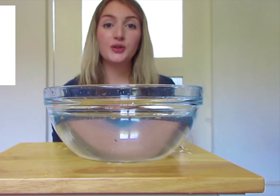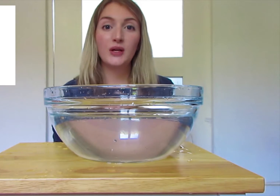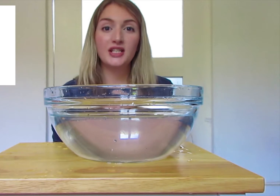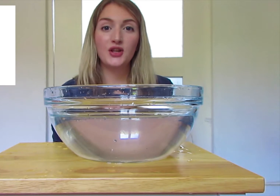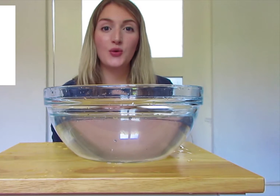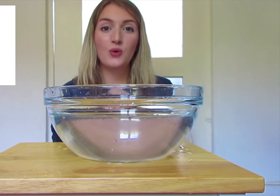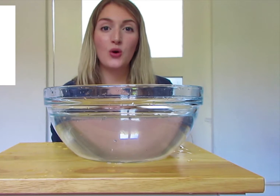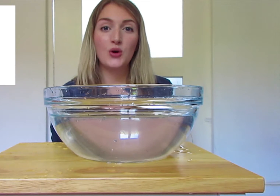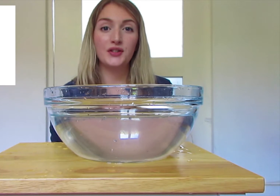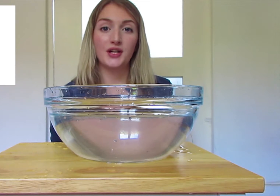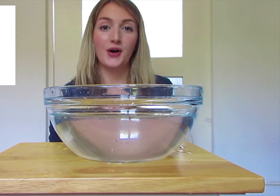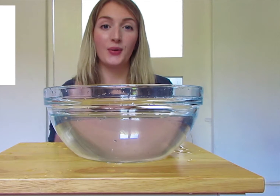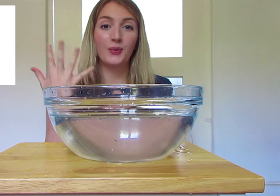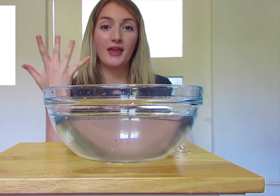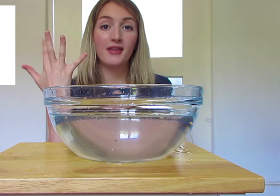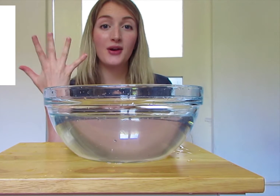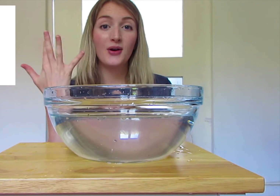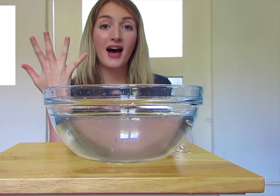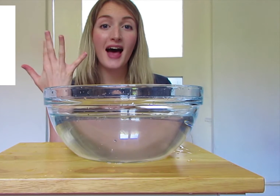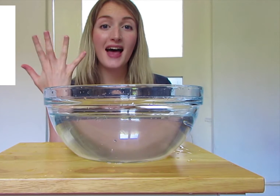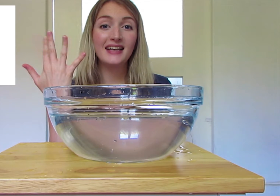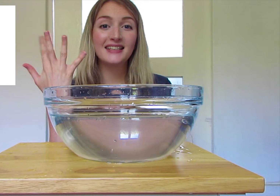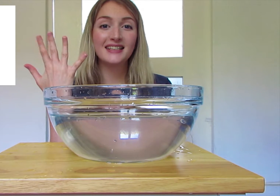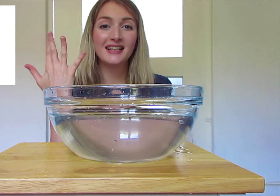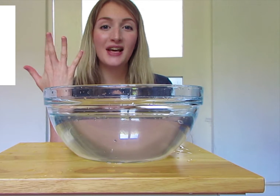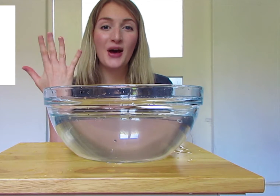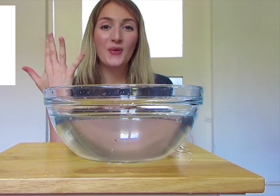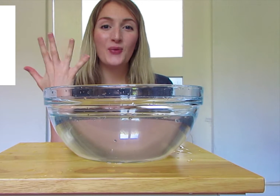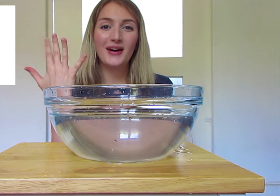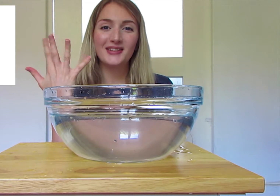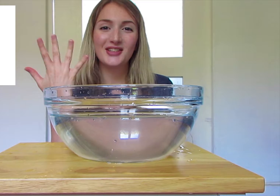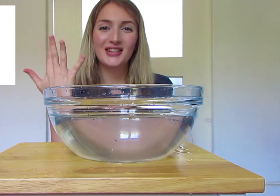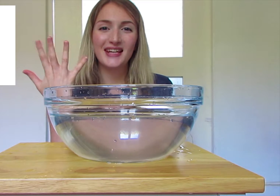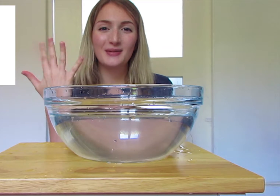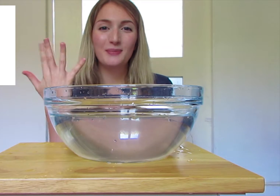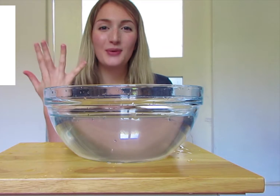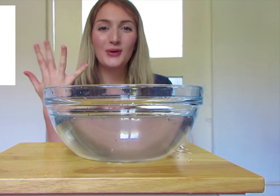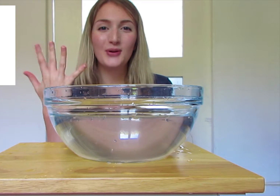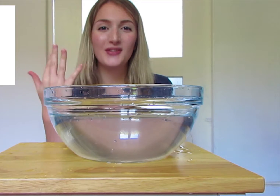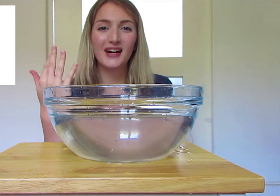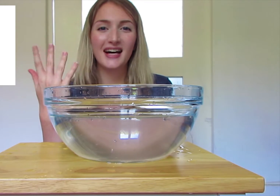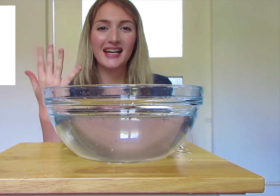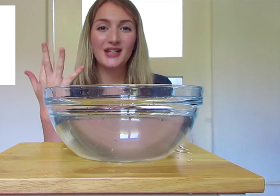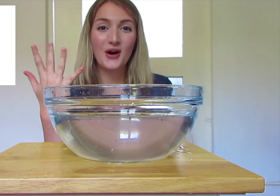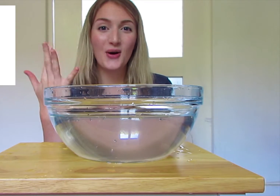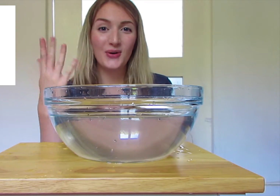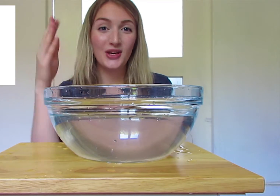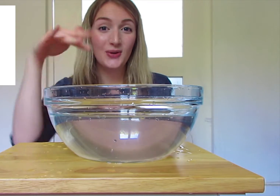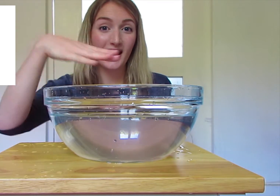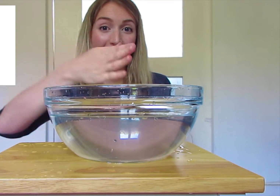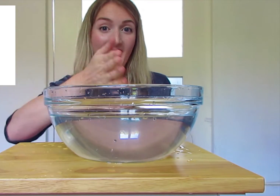Swish the water with your hand, watch it move, I know you